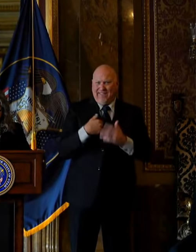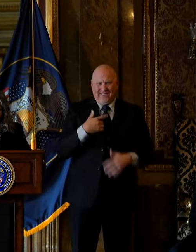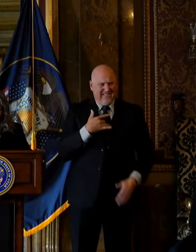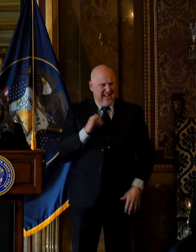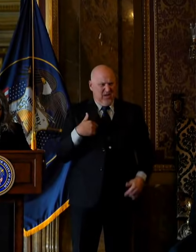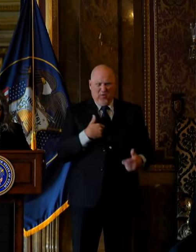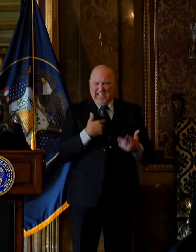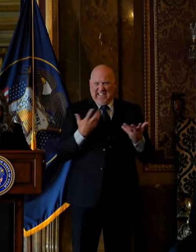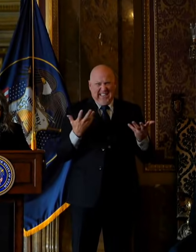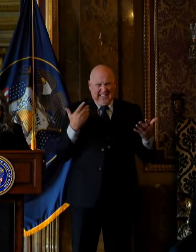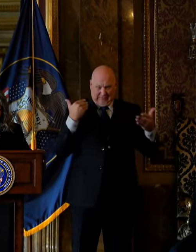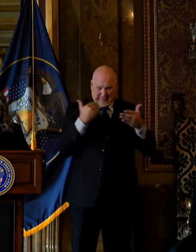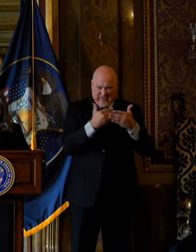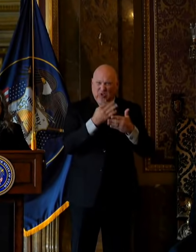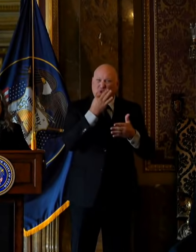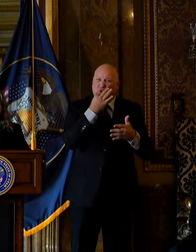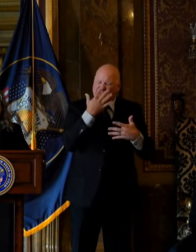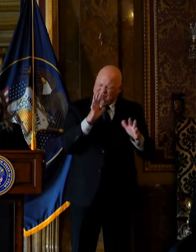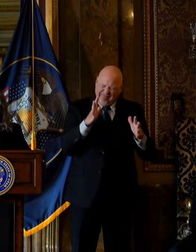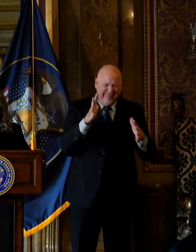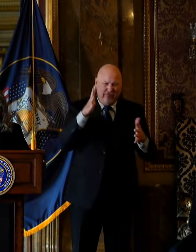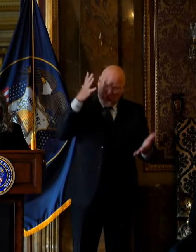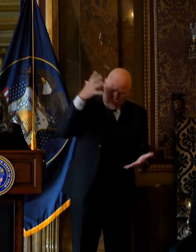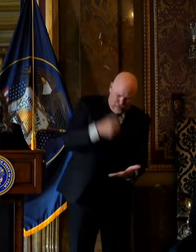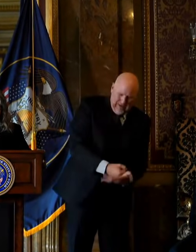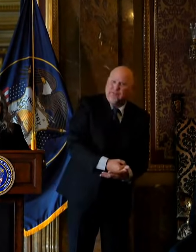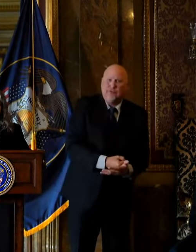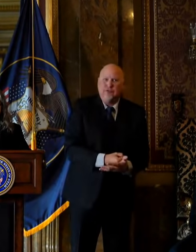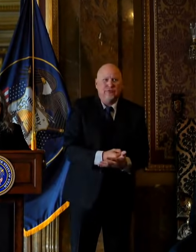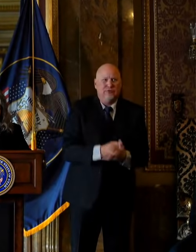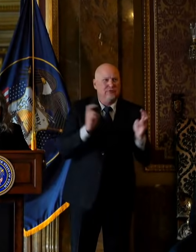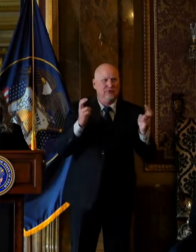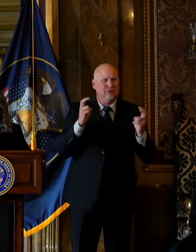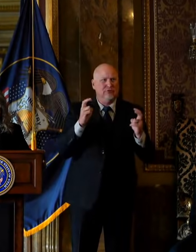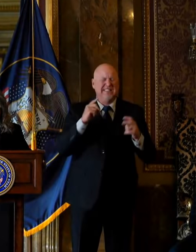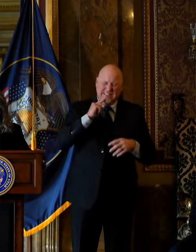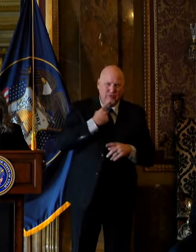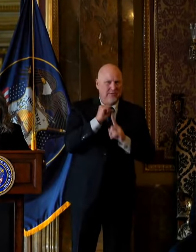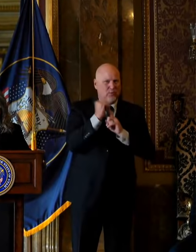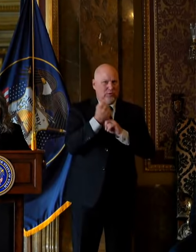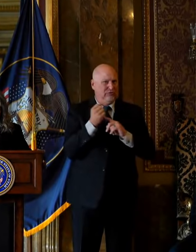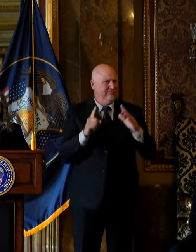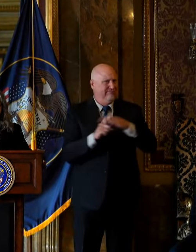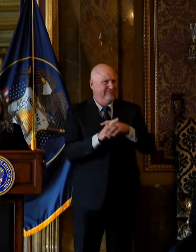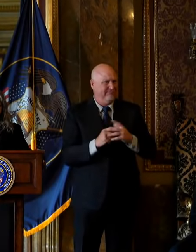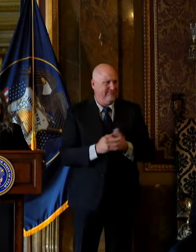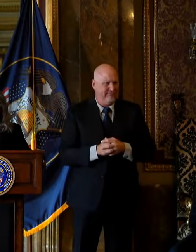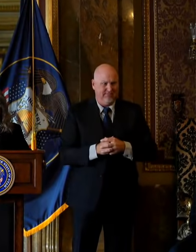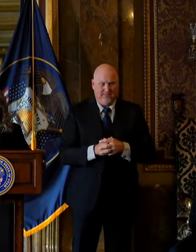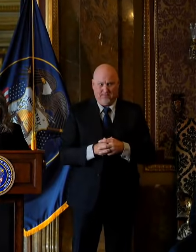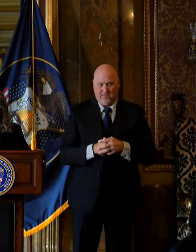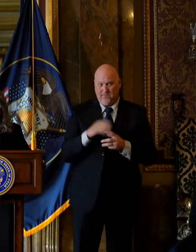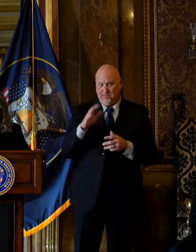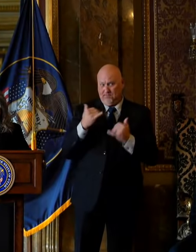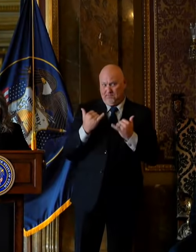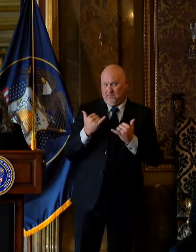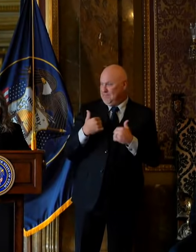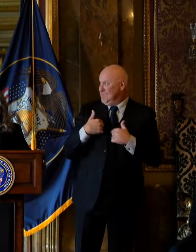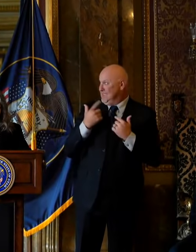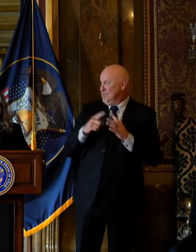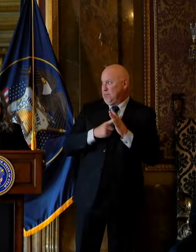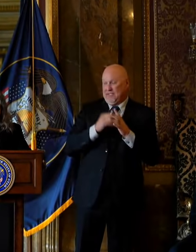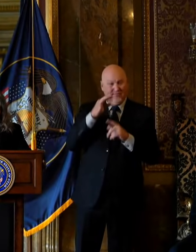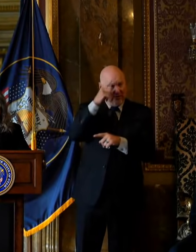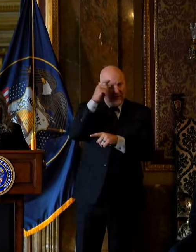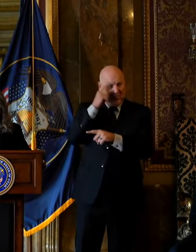Hospital and ICU occupancy specific to COVID-19 patients has dramatically increased since the beginning of the summer. The